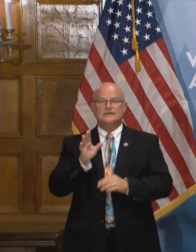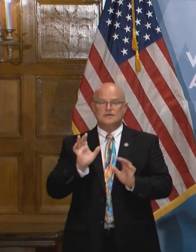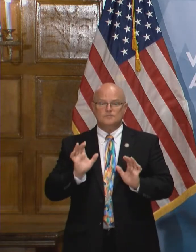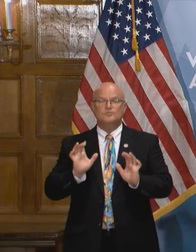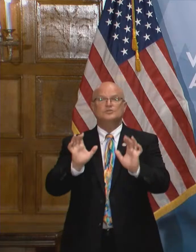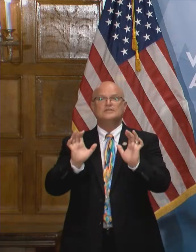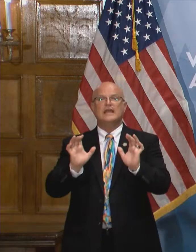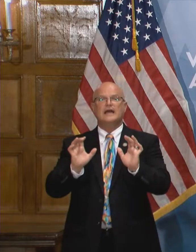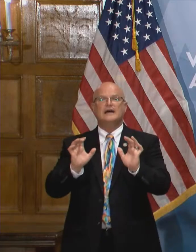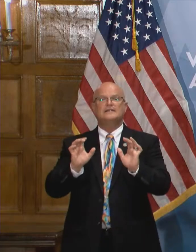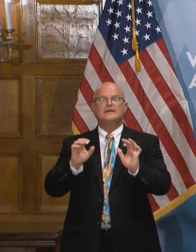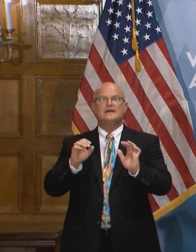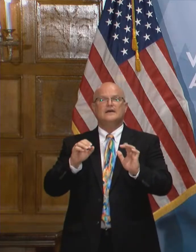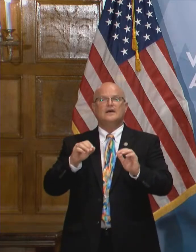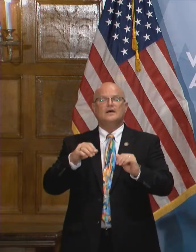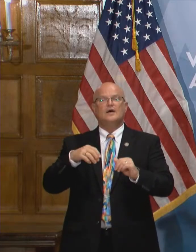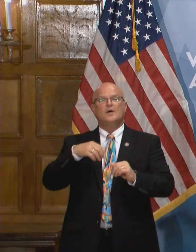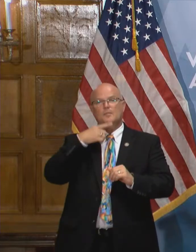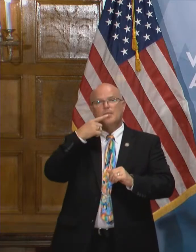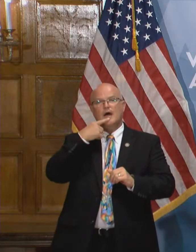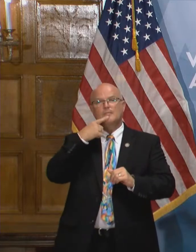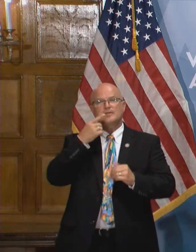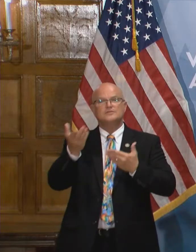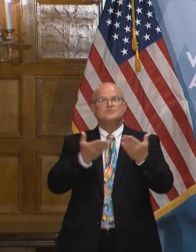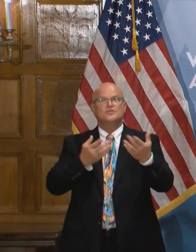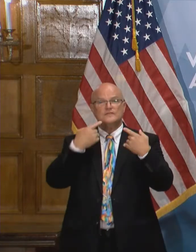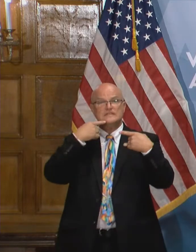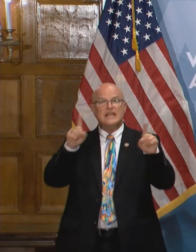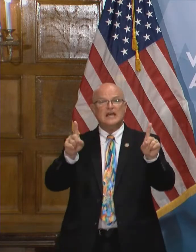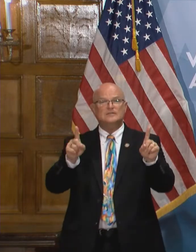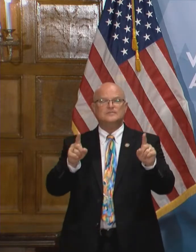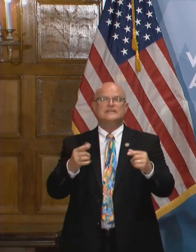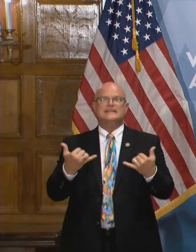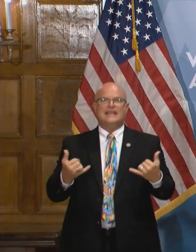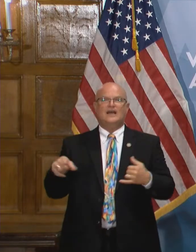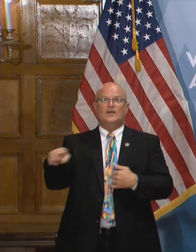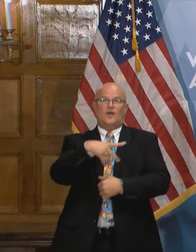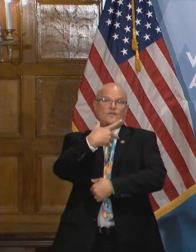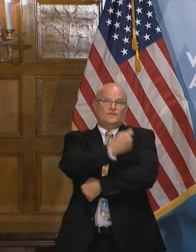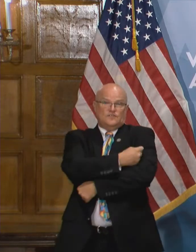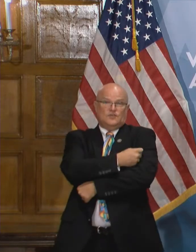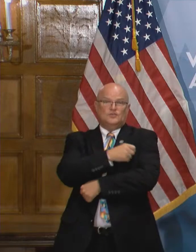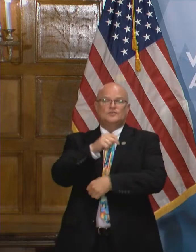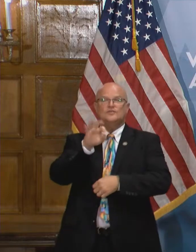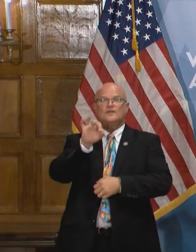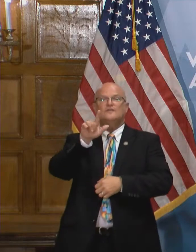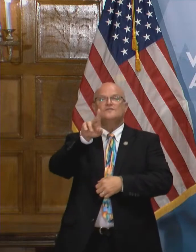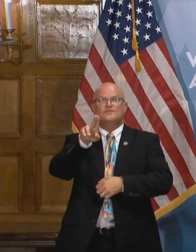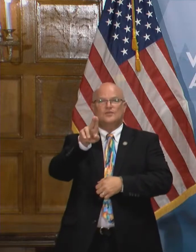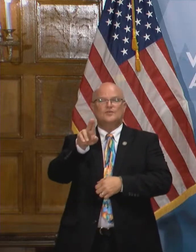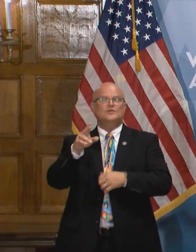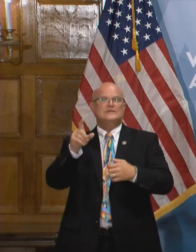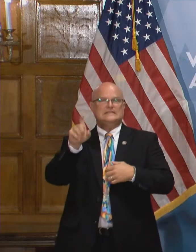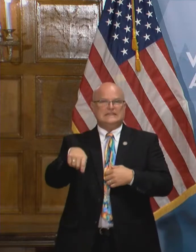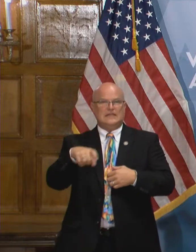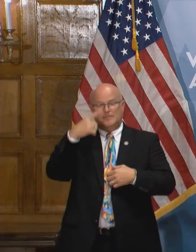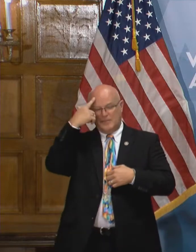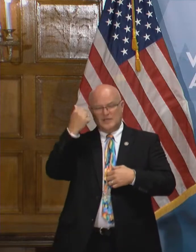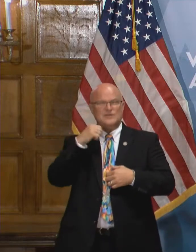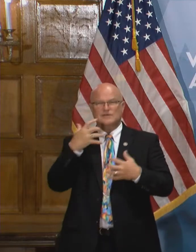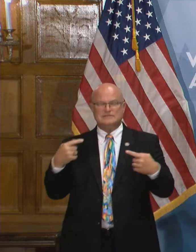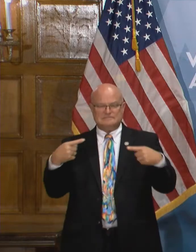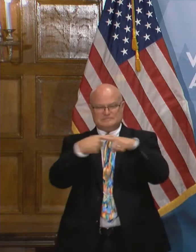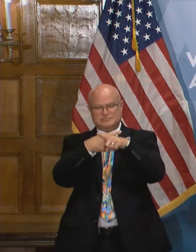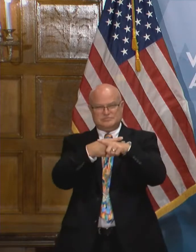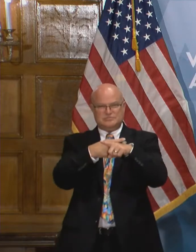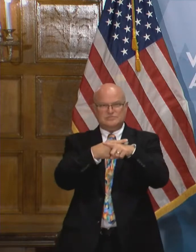out public service messaging, and we want everybody to get their flu vaccine. It's going to be very important this year because we don't want to see a confluence